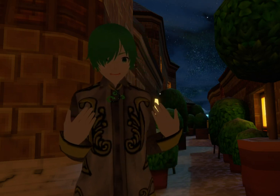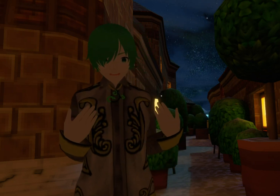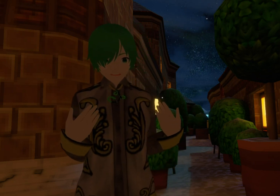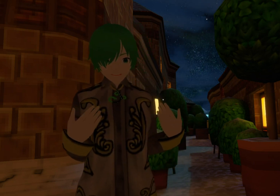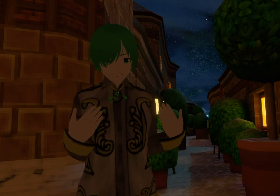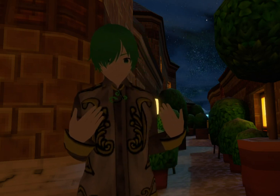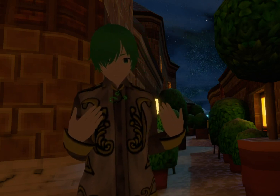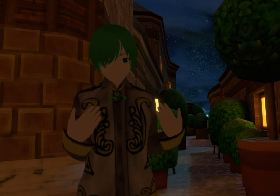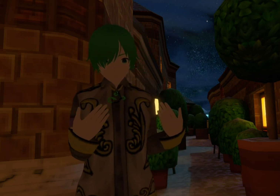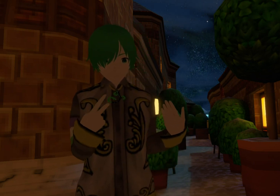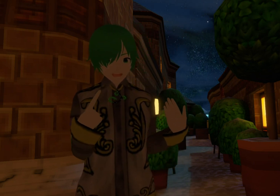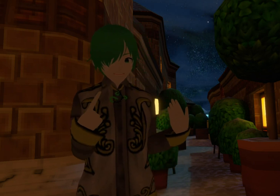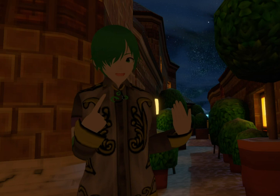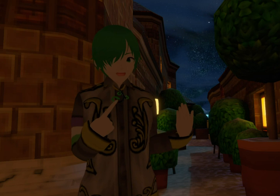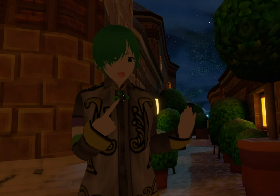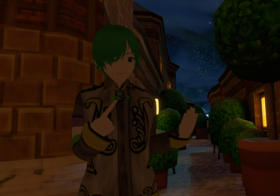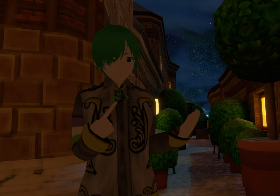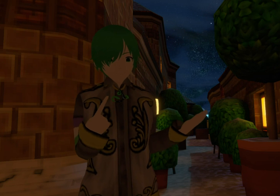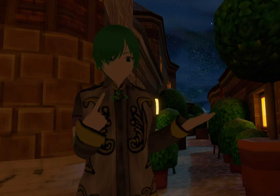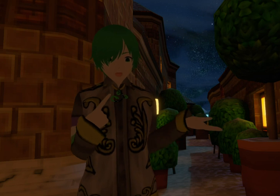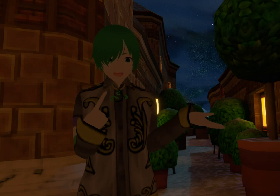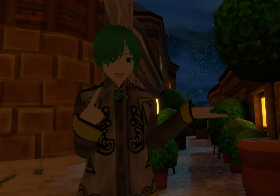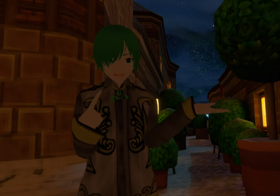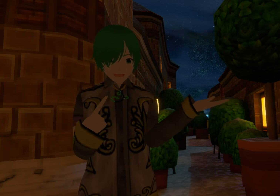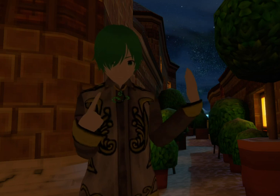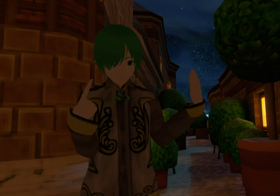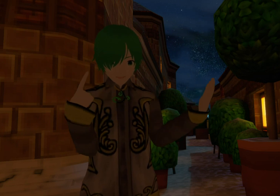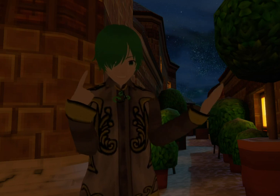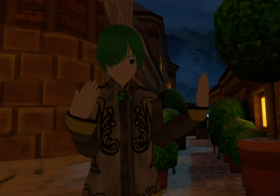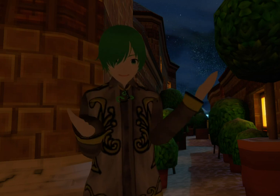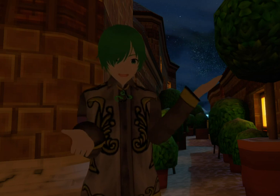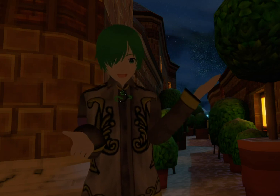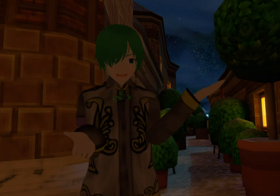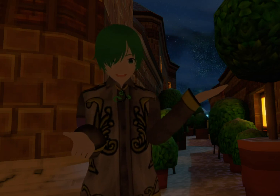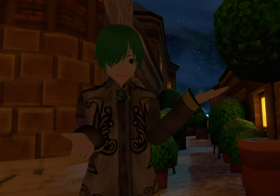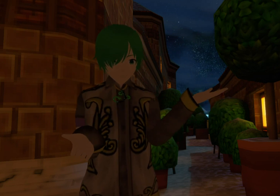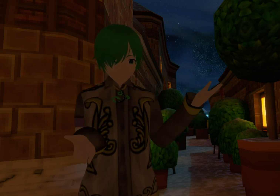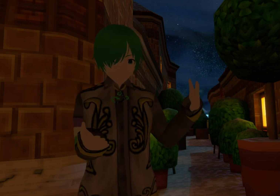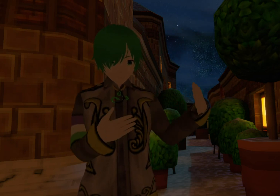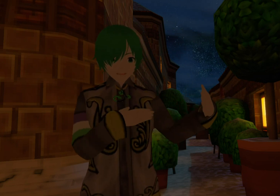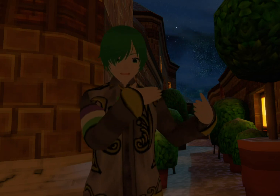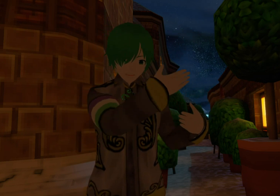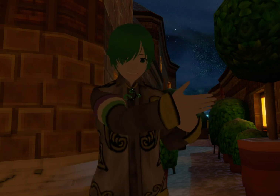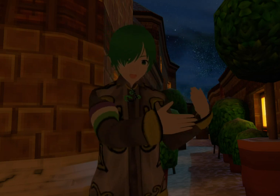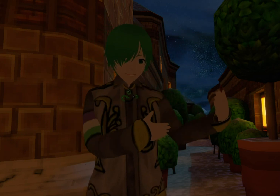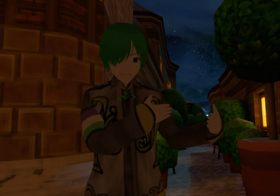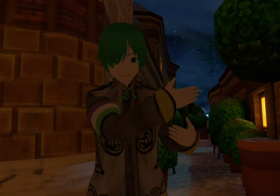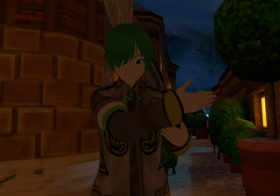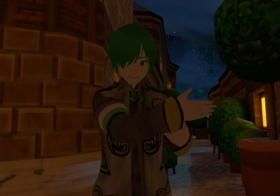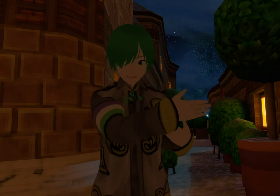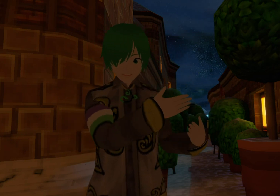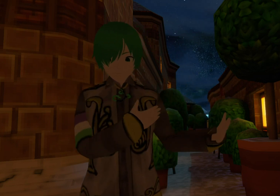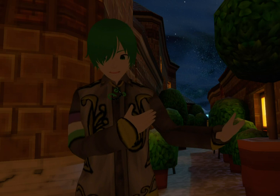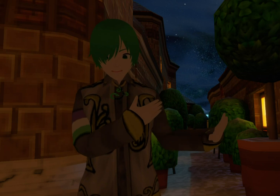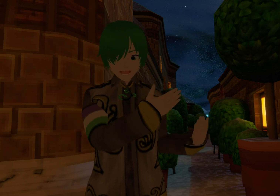that just like comes out of, oh, I like this in my head. It's a social interaction. You have